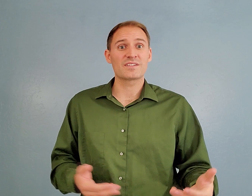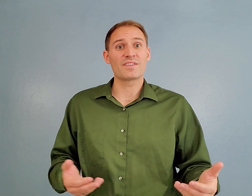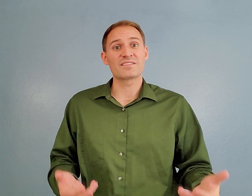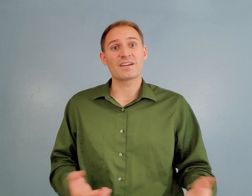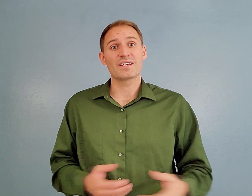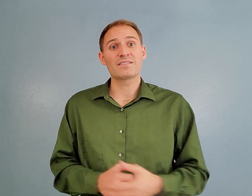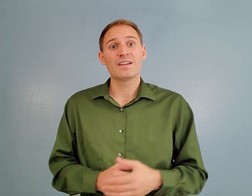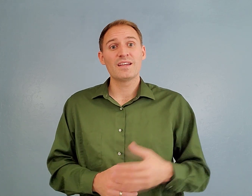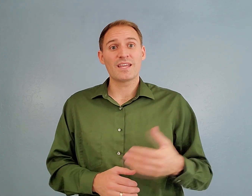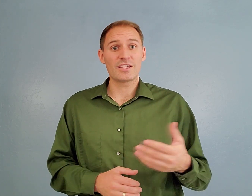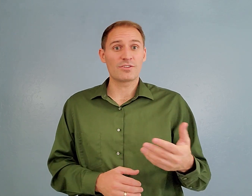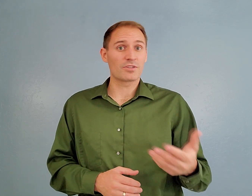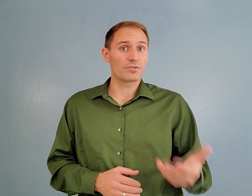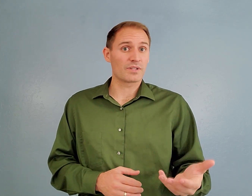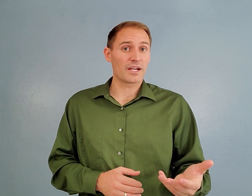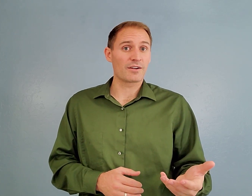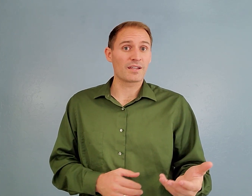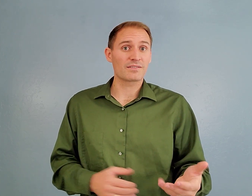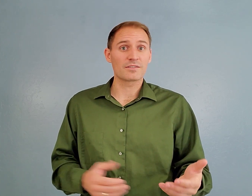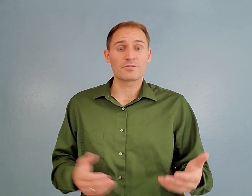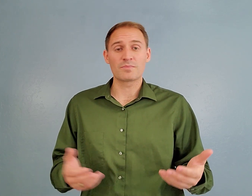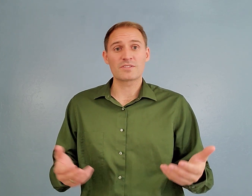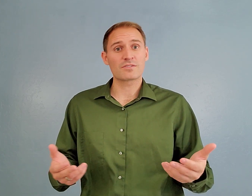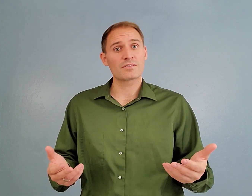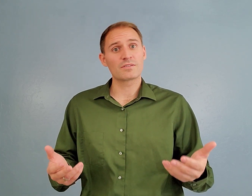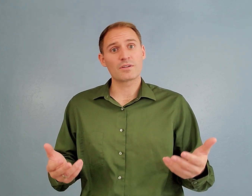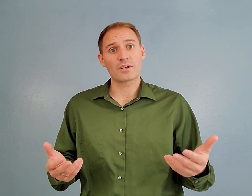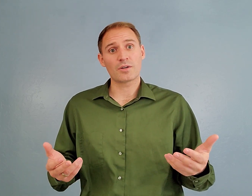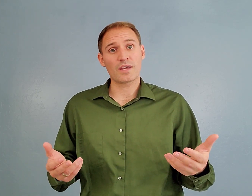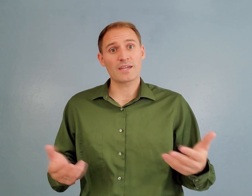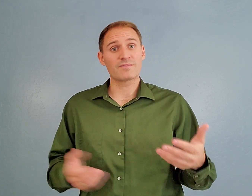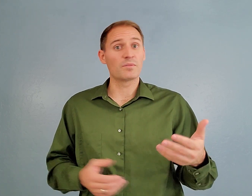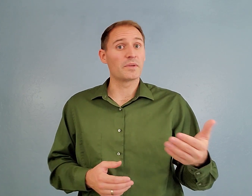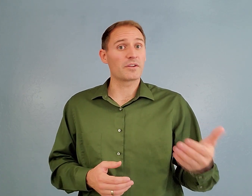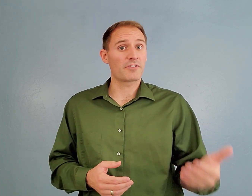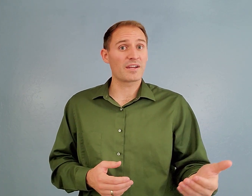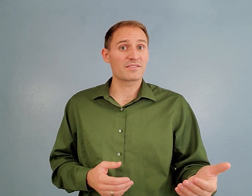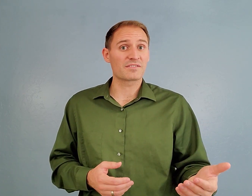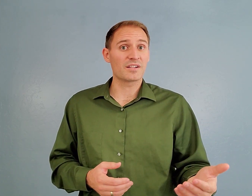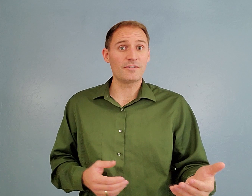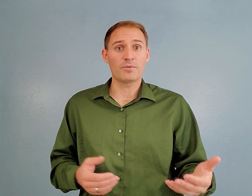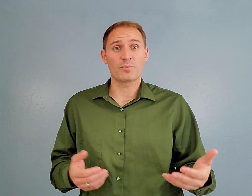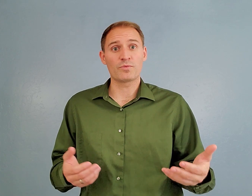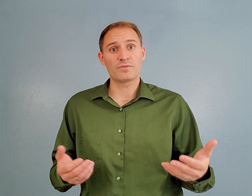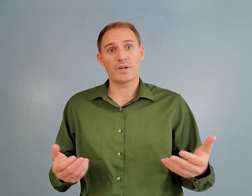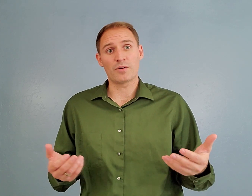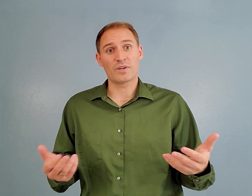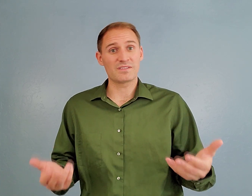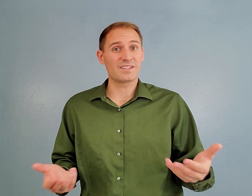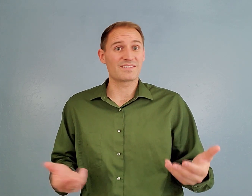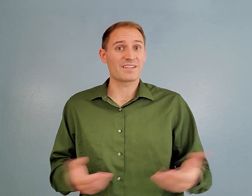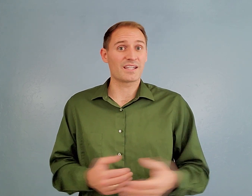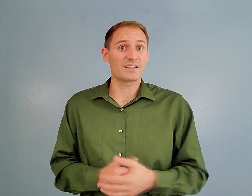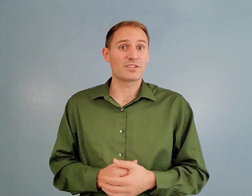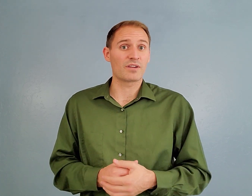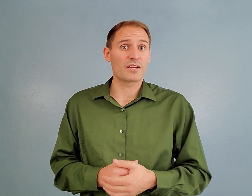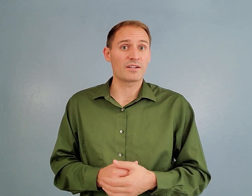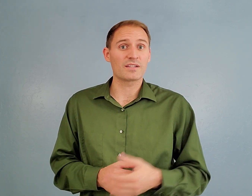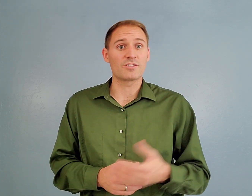these signs in your local area. So be sure to go ahead and familiarize yourself with what is signed in your area, in your